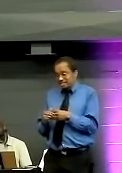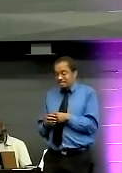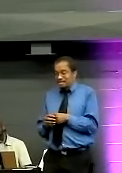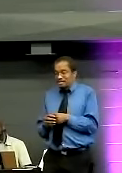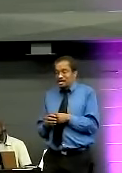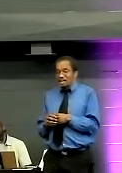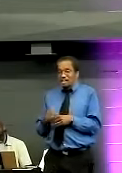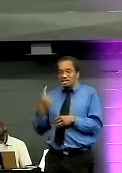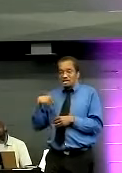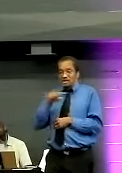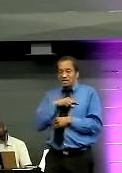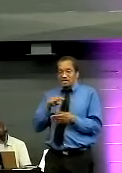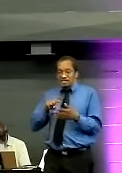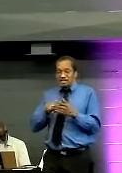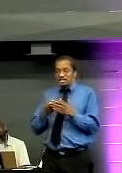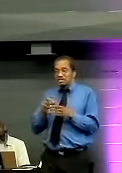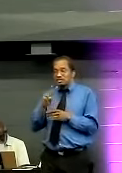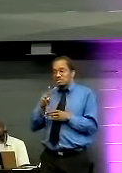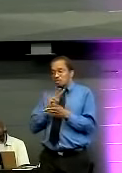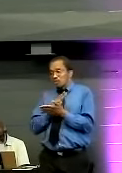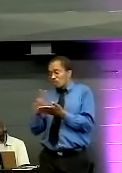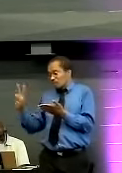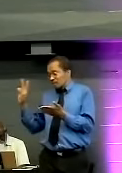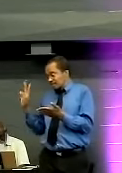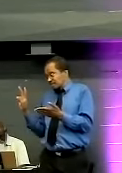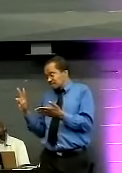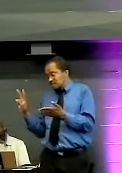Also, we begin with 2 weeks away from our...